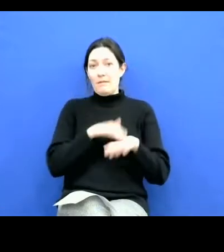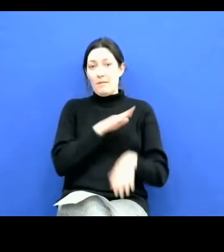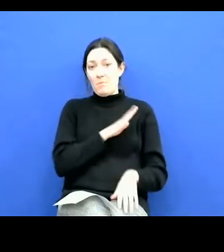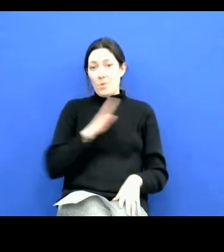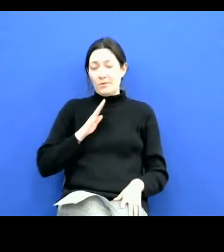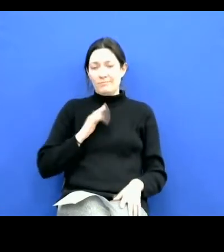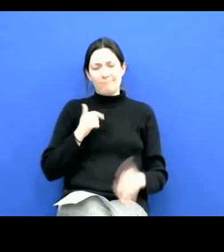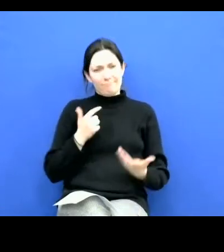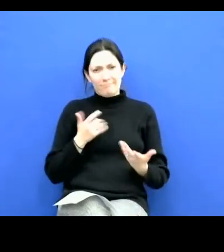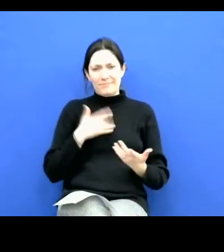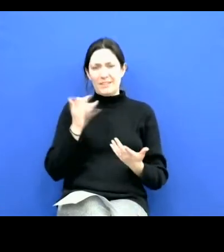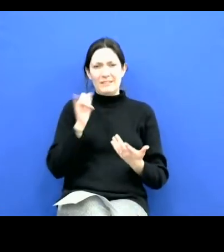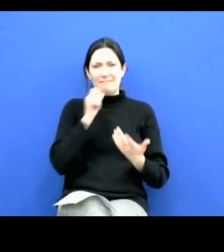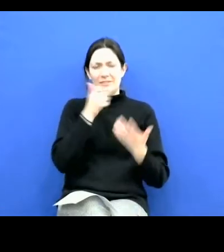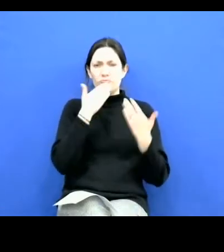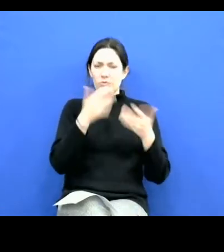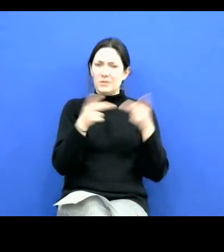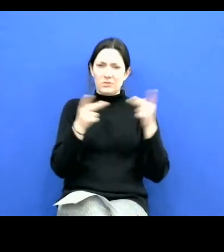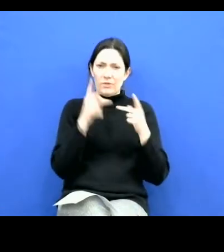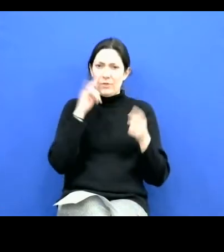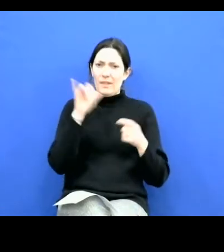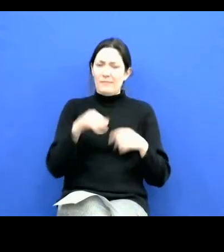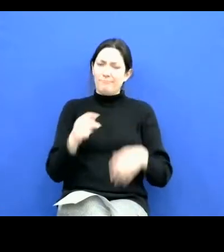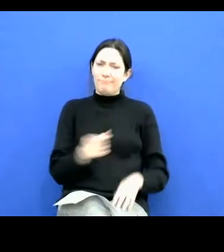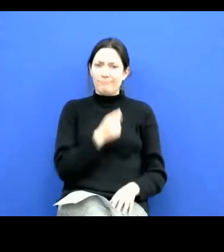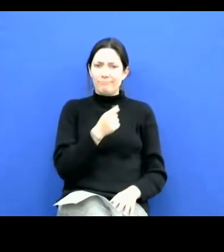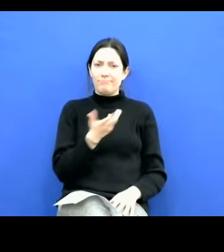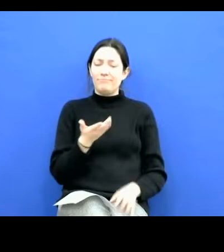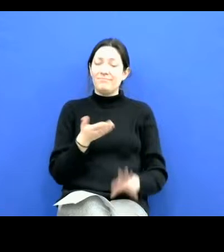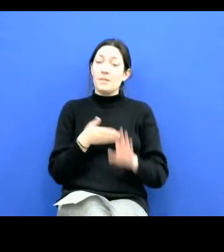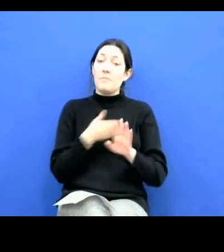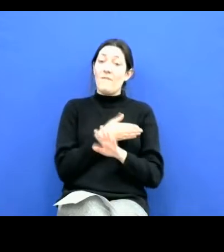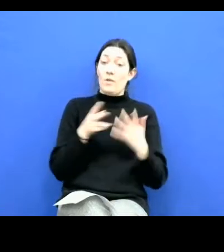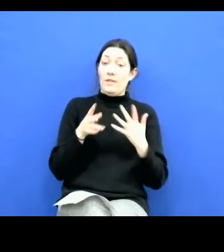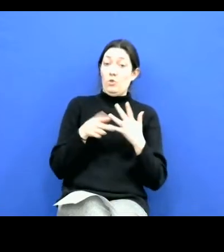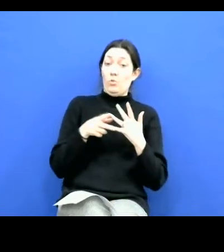a good position to be in. Preceding them,